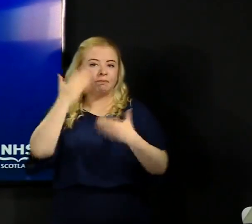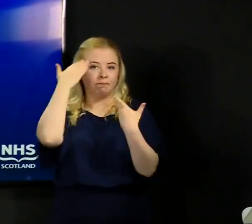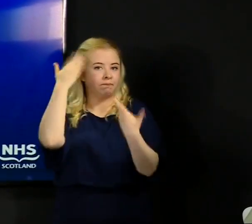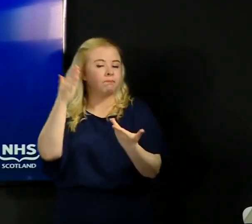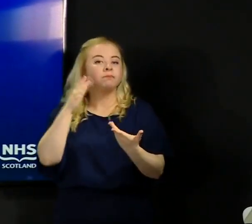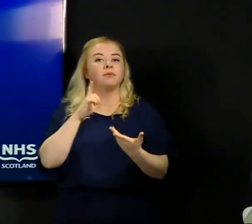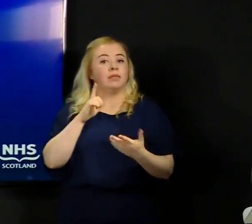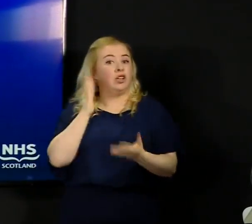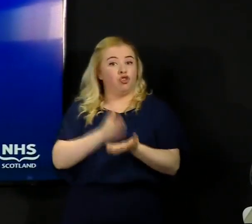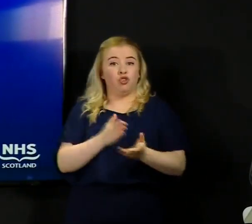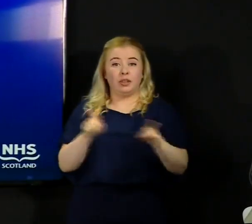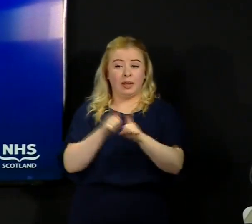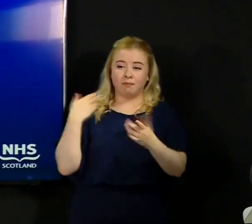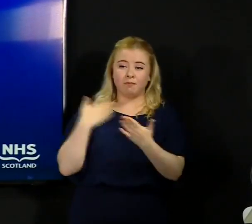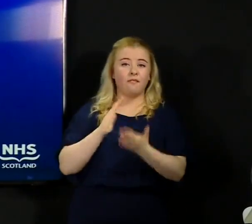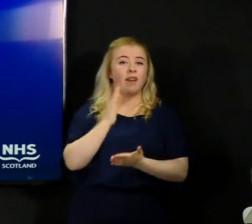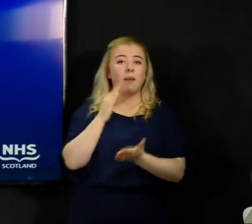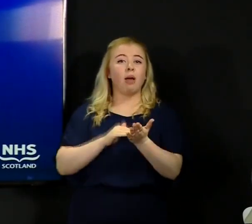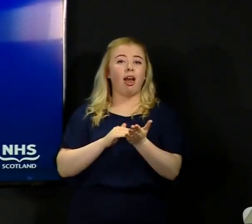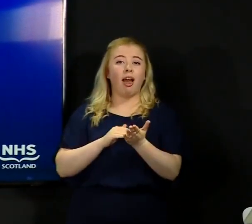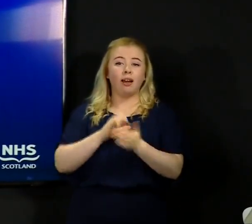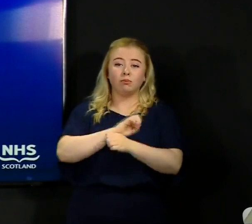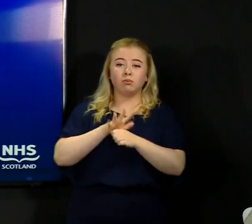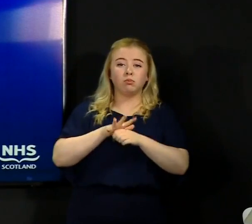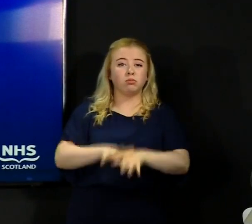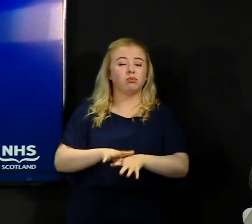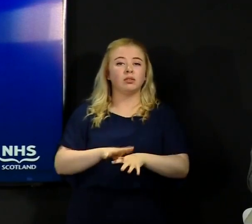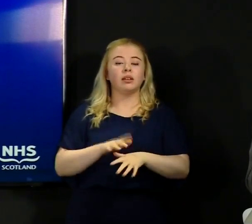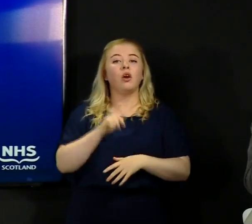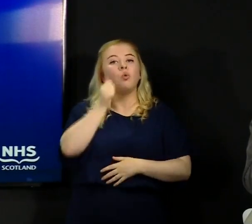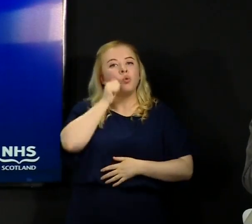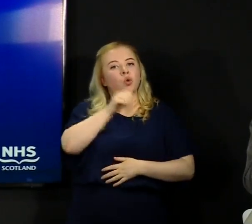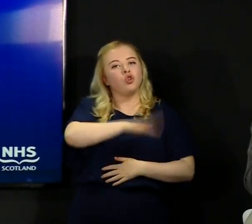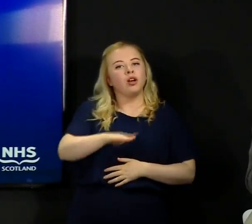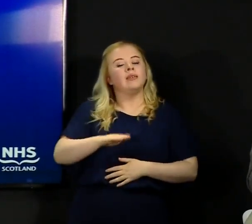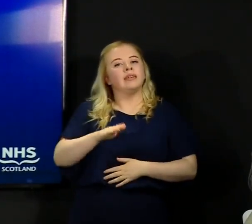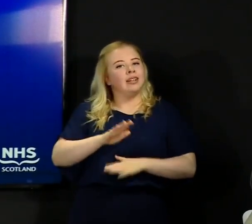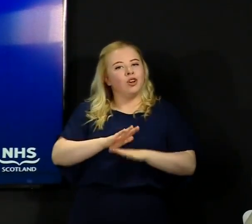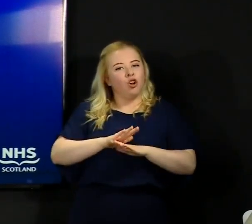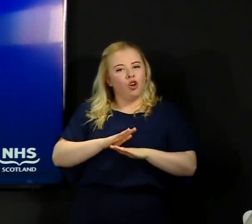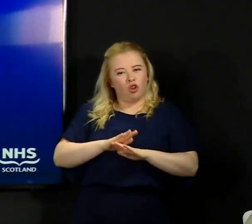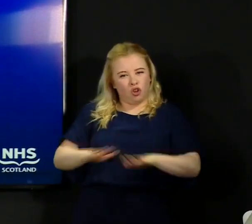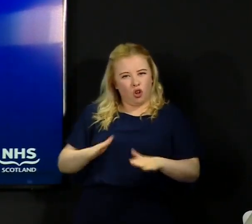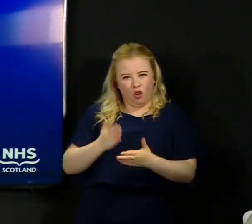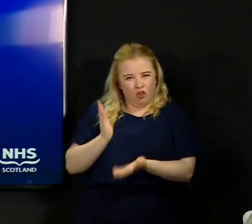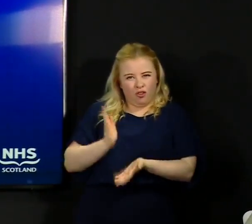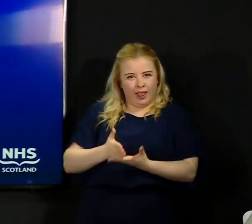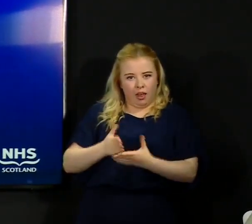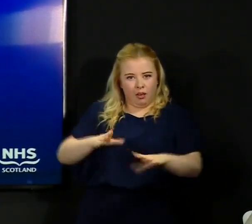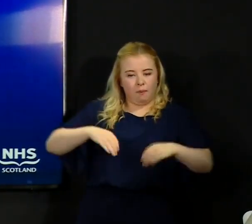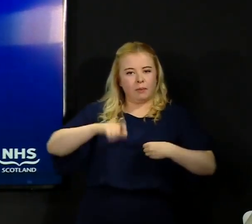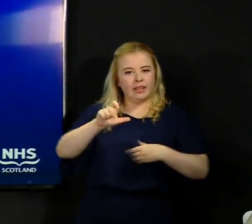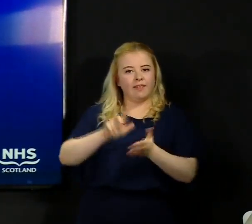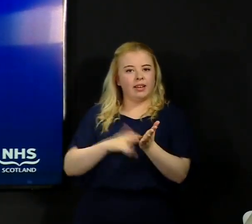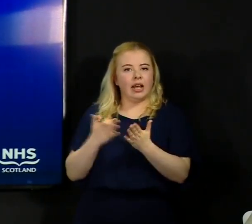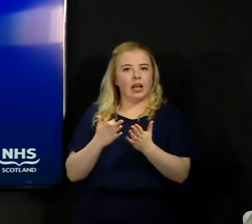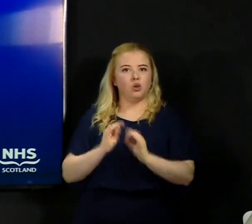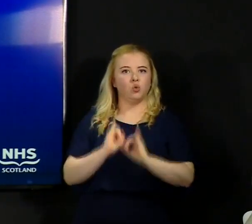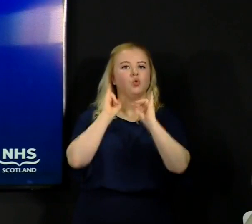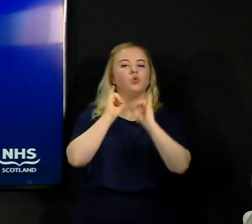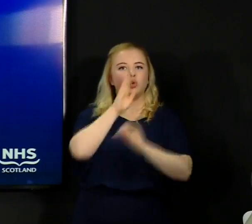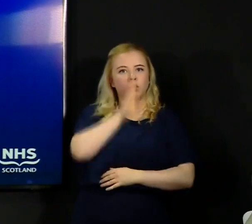it's existed. We know that children don't tend to get severe illness. We know that children don't appear to pass it on